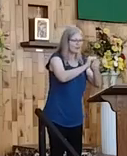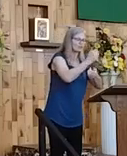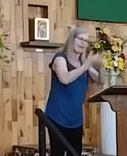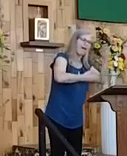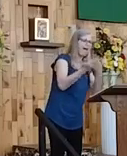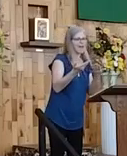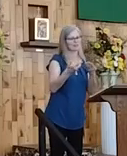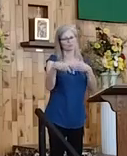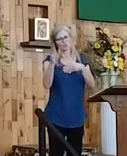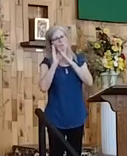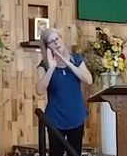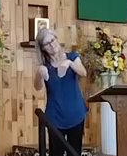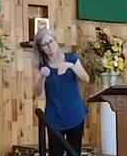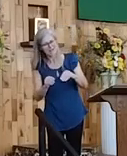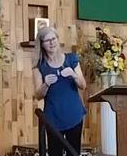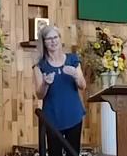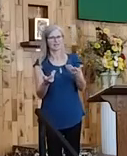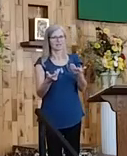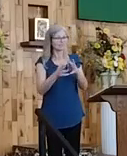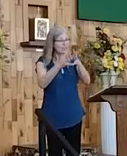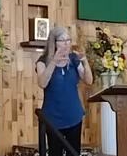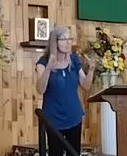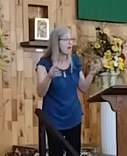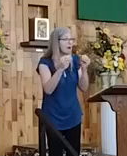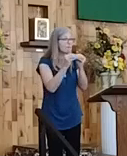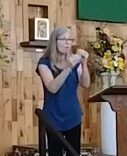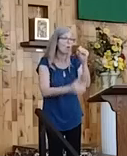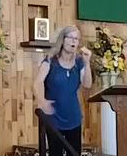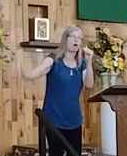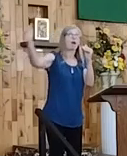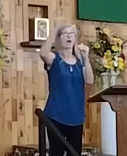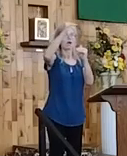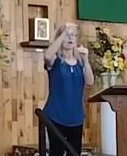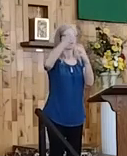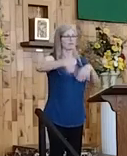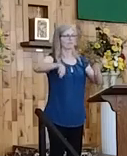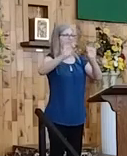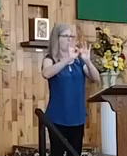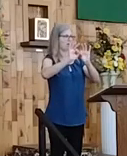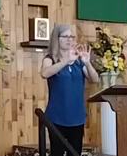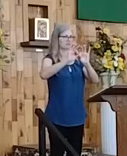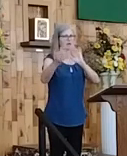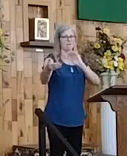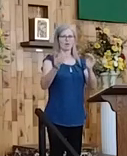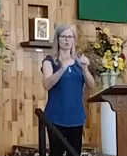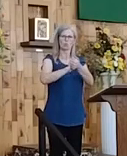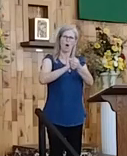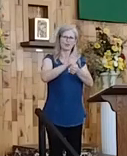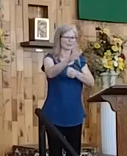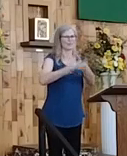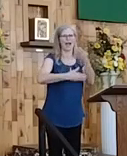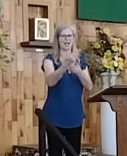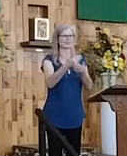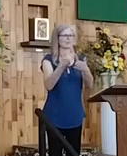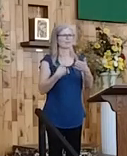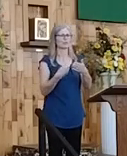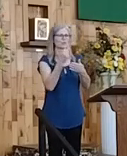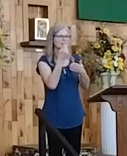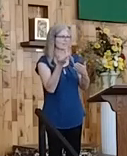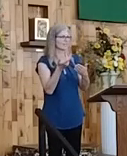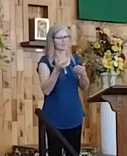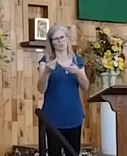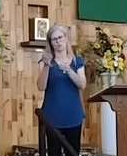beds? There's a lot that's more important. More important than washing your hands before meals and